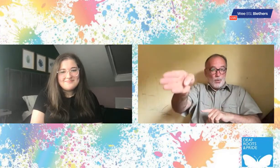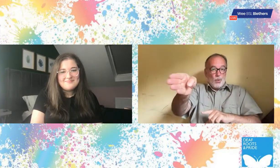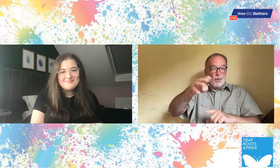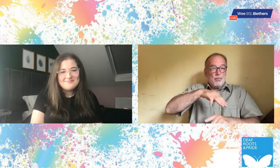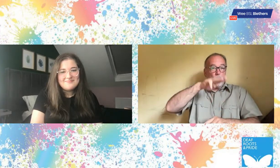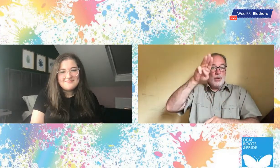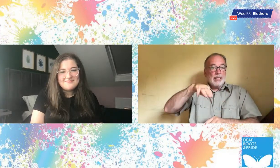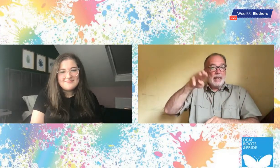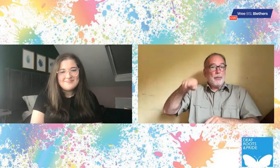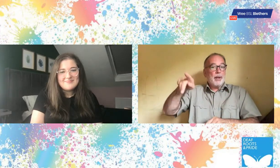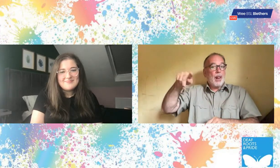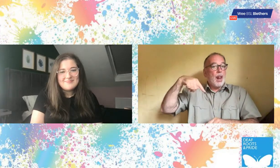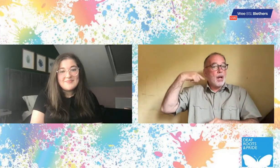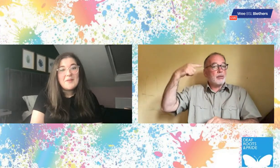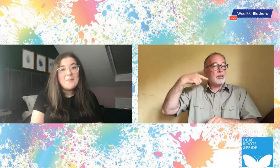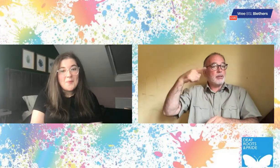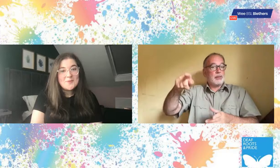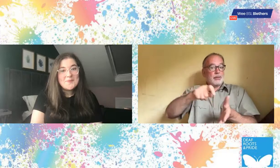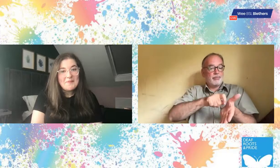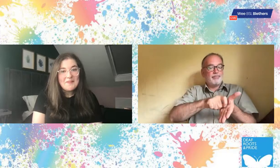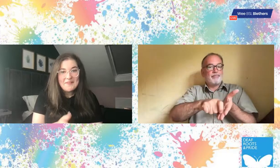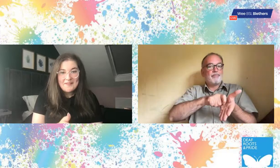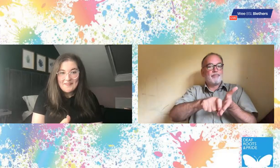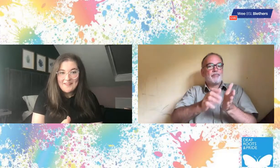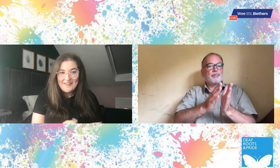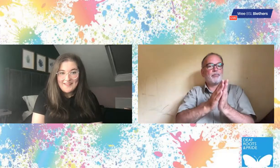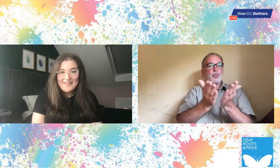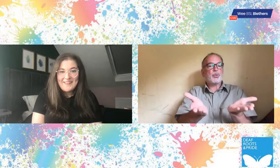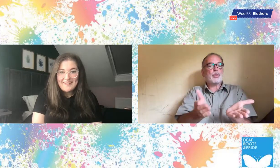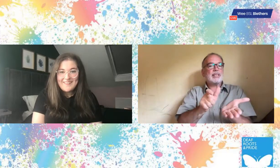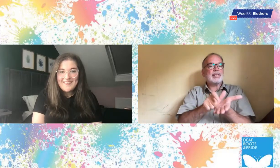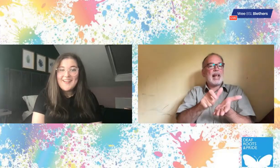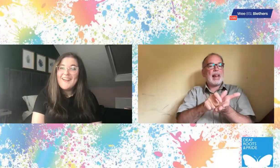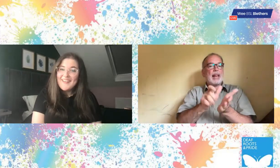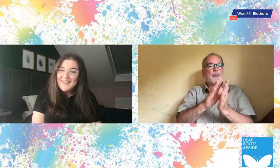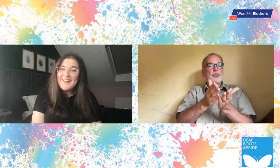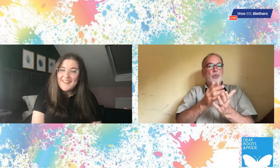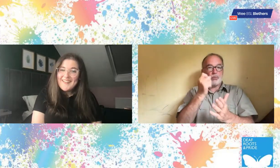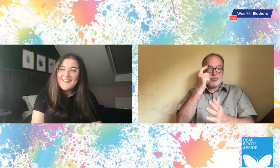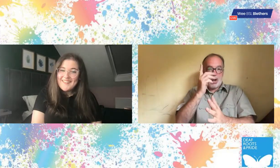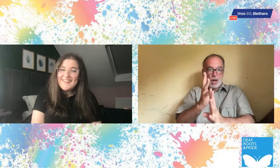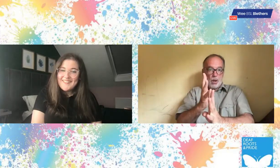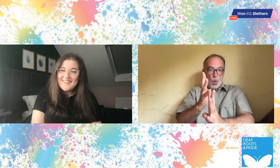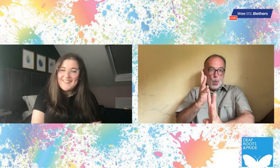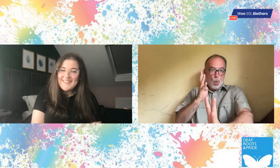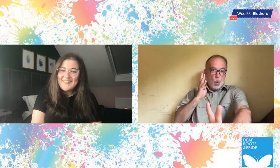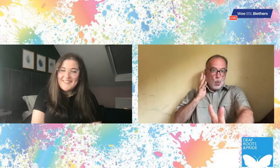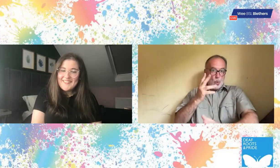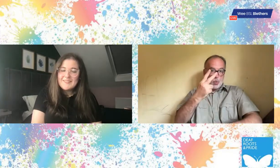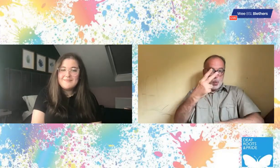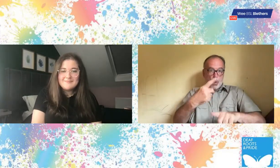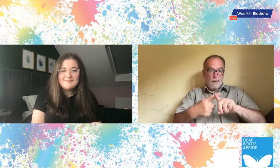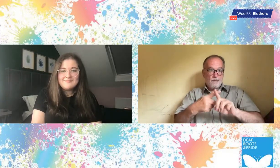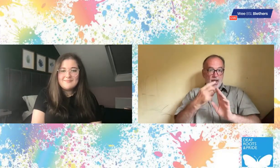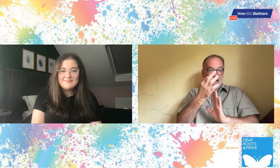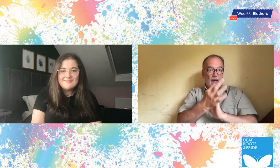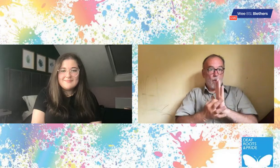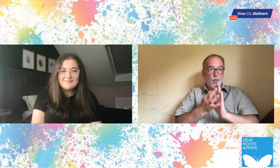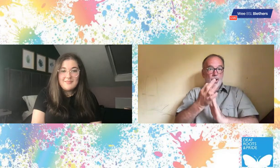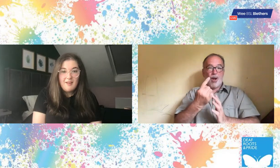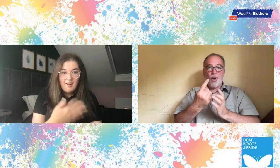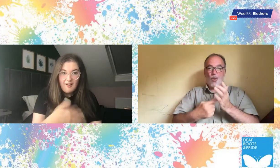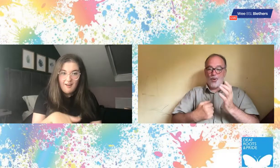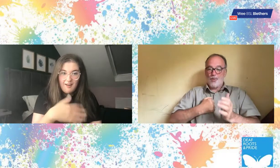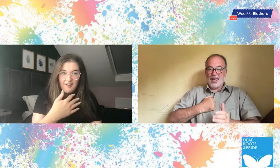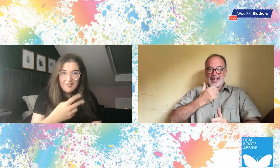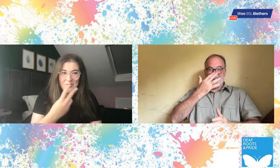my dream to meet him. And then I just went to a museum in London, and he was signing books there. There was a